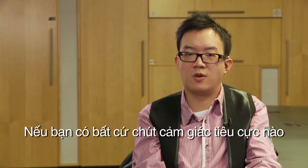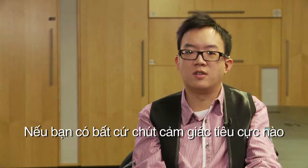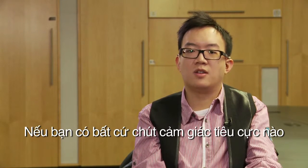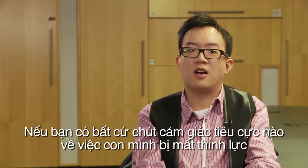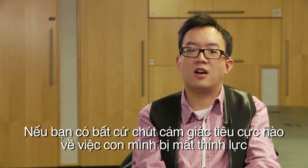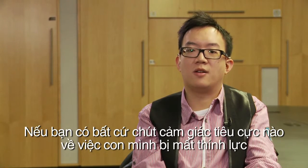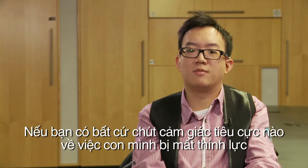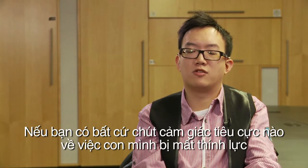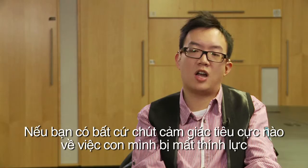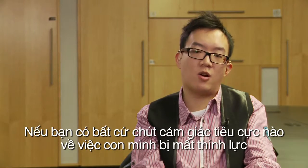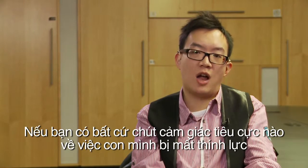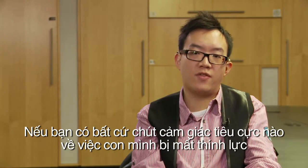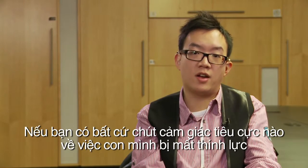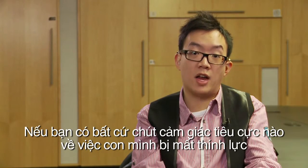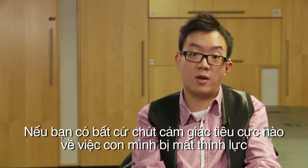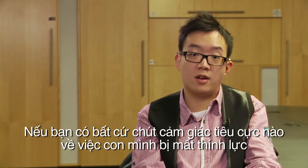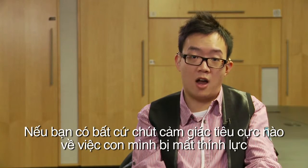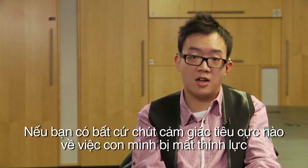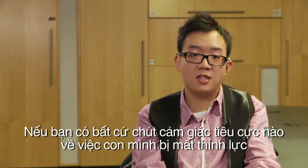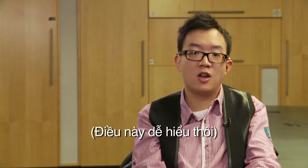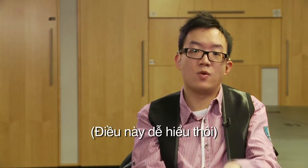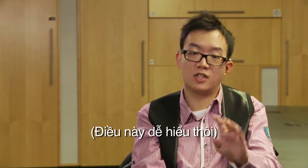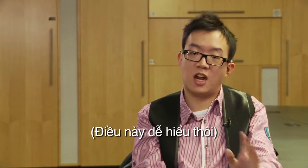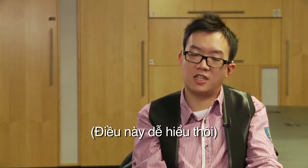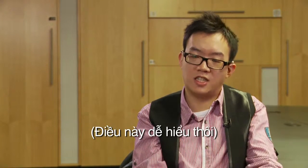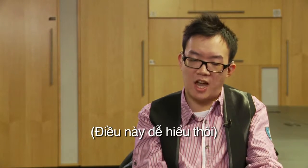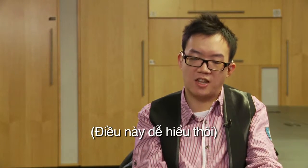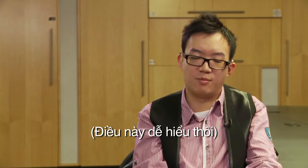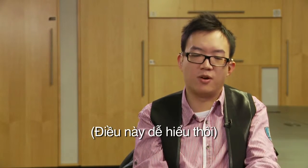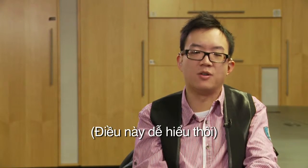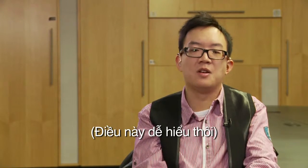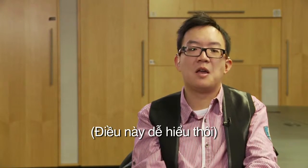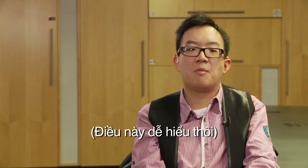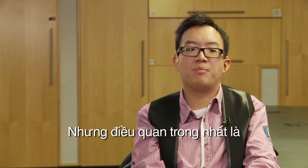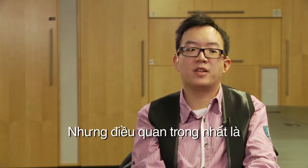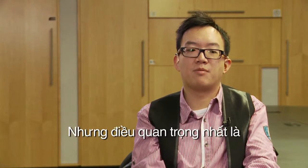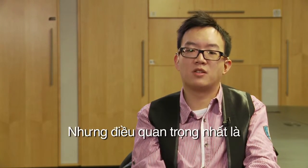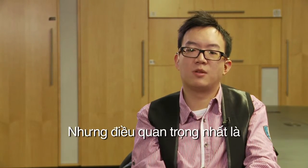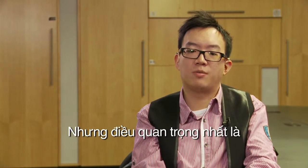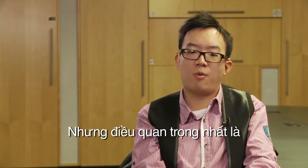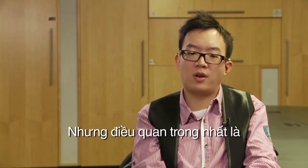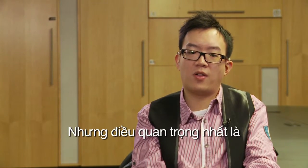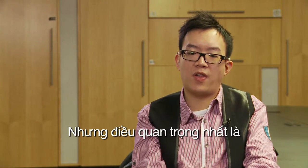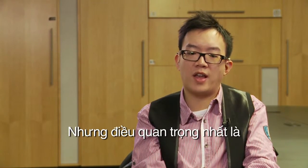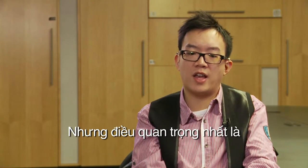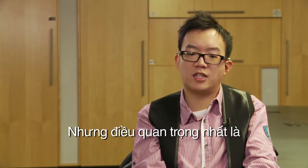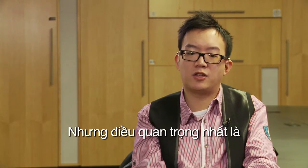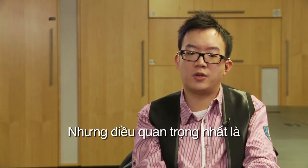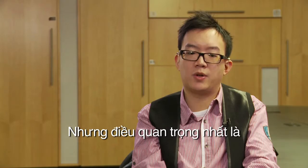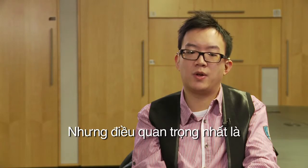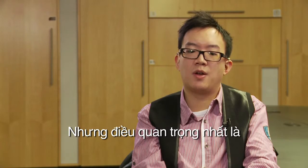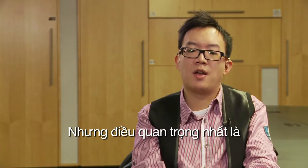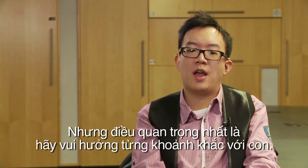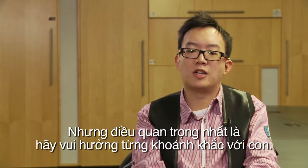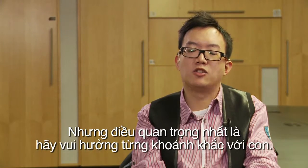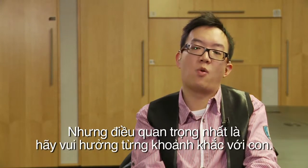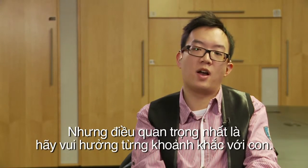um, your child having a hearing loss. Which is understandable. But the most important thing is to enjoy,